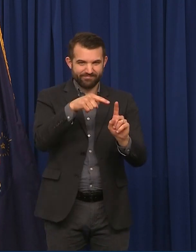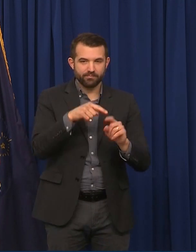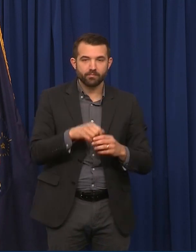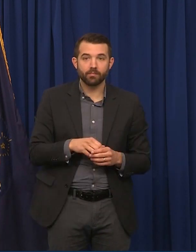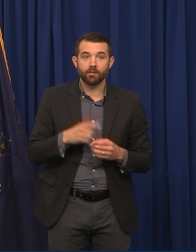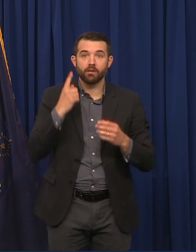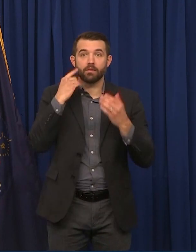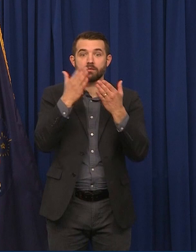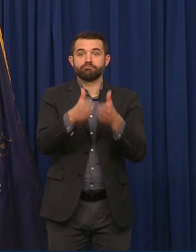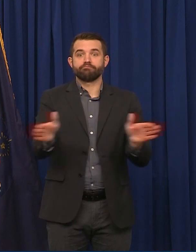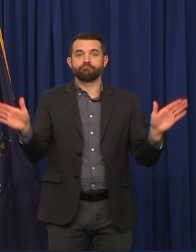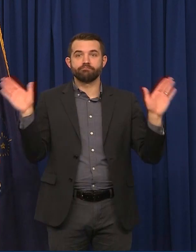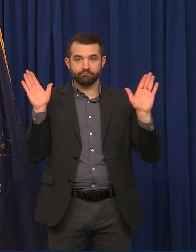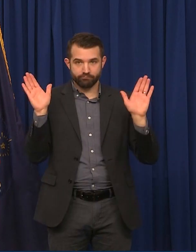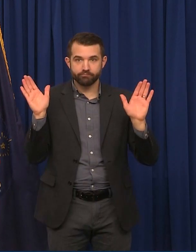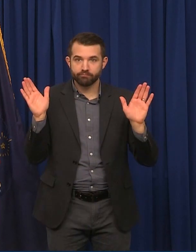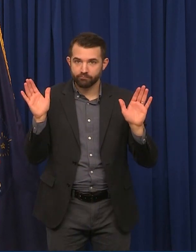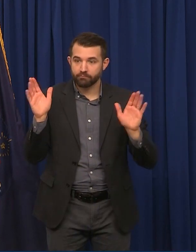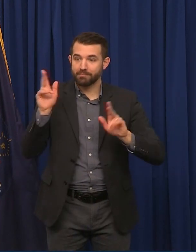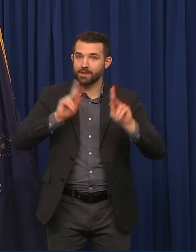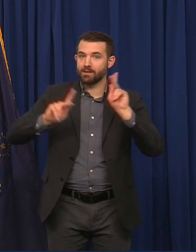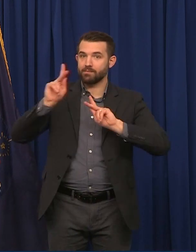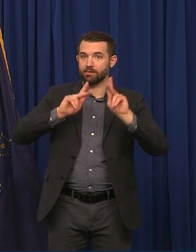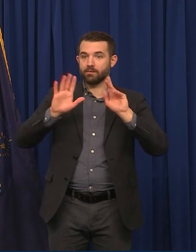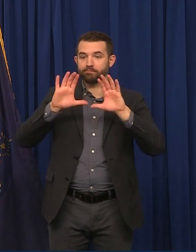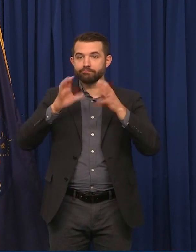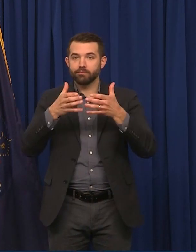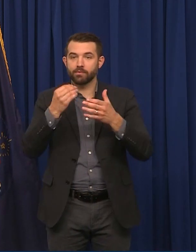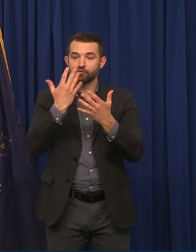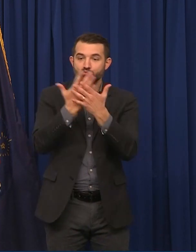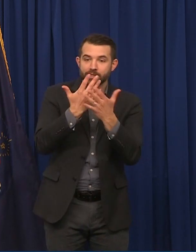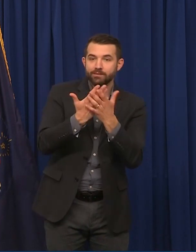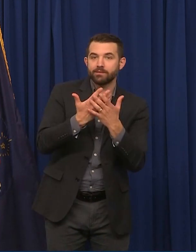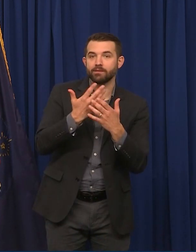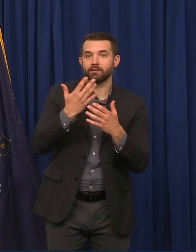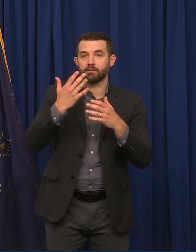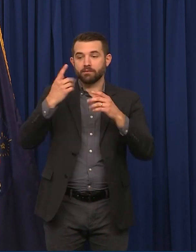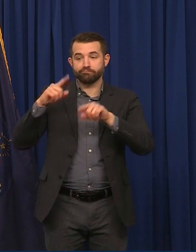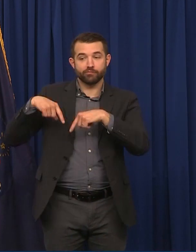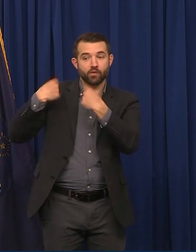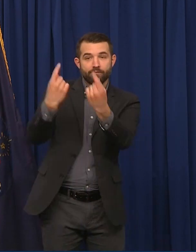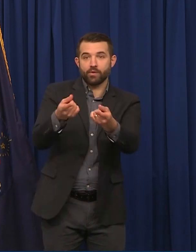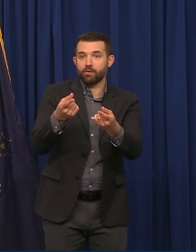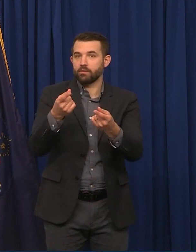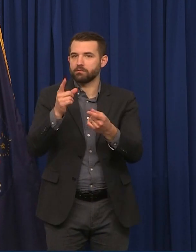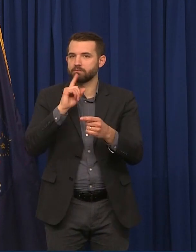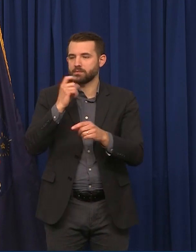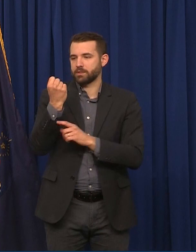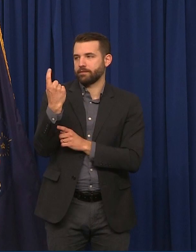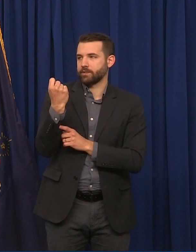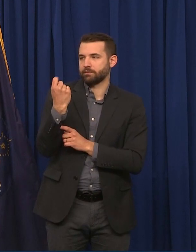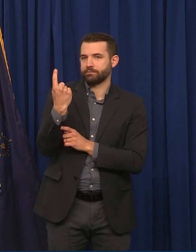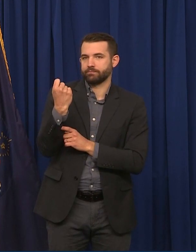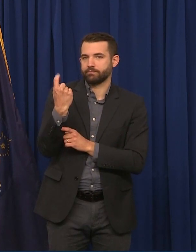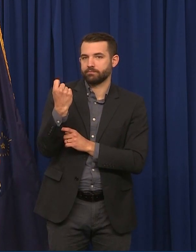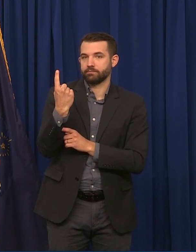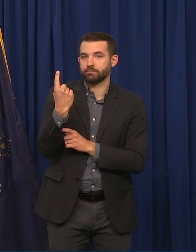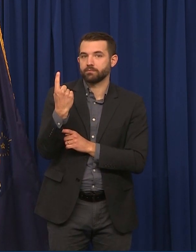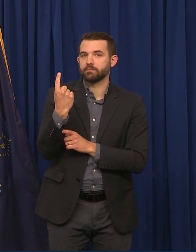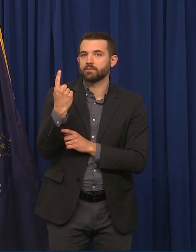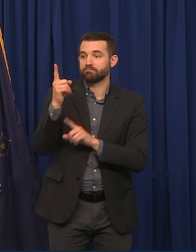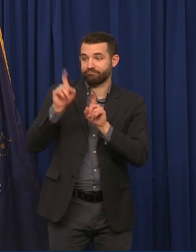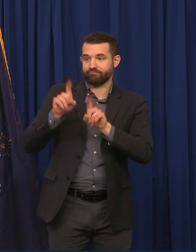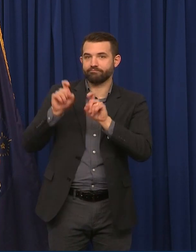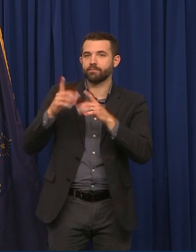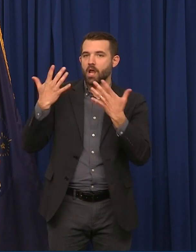of clients at the Department of Corrections, there have been 11 individuals who have been tested. 7 remain pending and 4 have